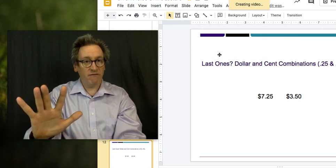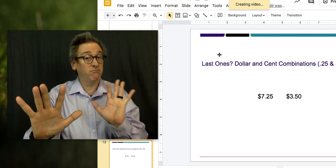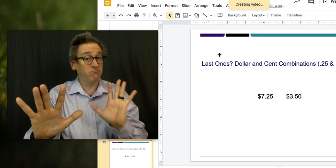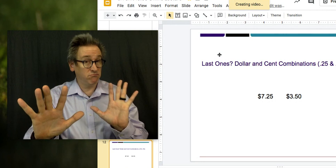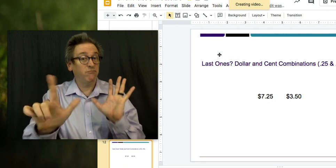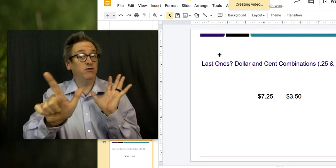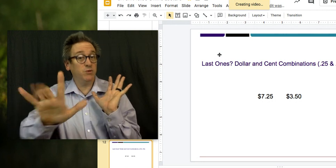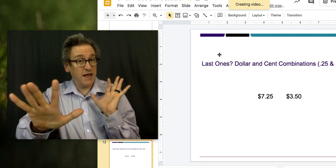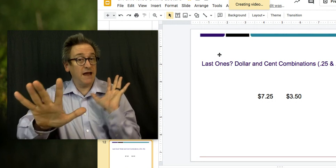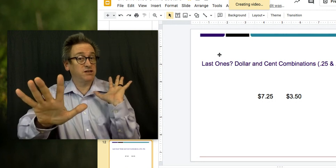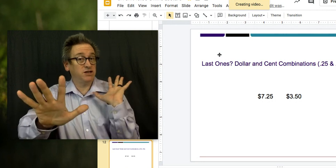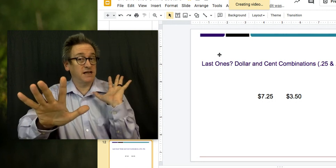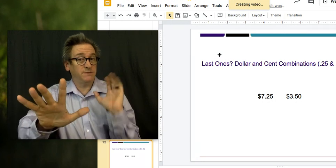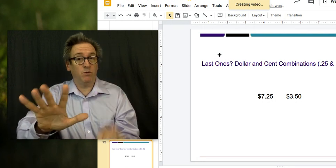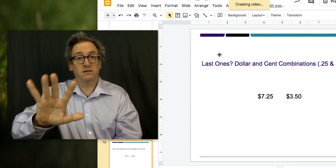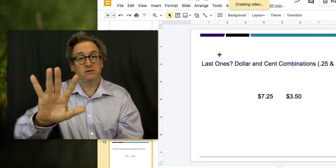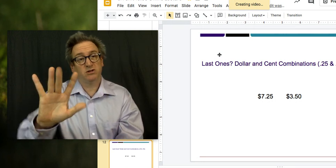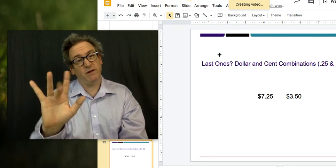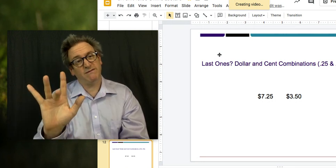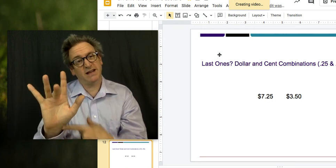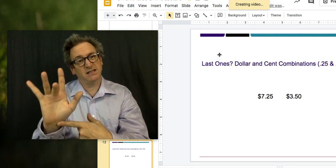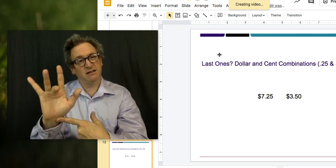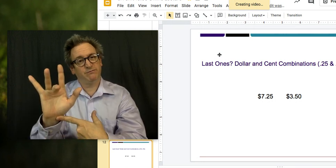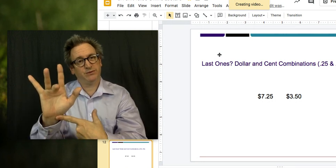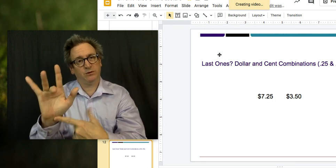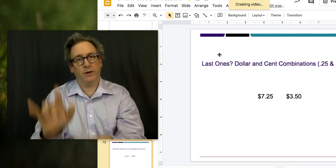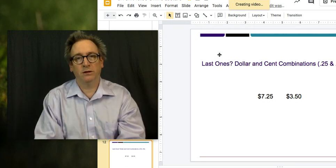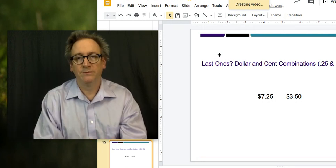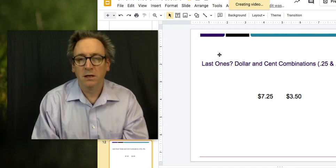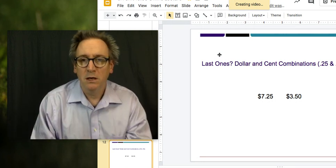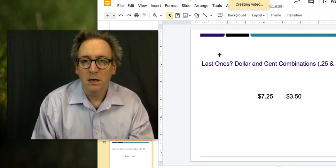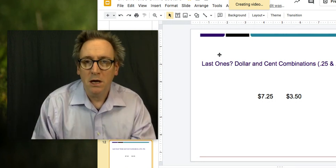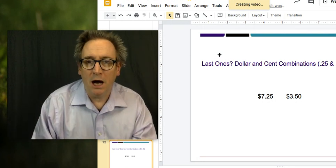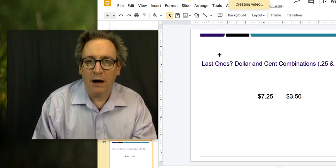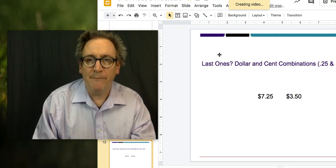$7.25. If you do it that, it just has to be ones. 25 tends to wiggle.